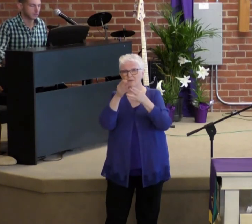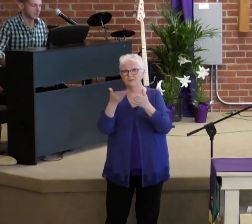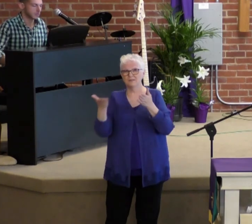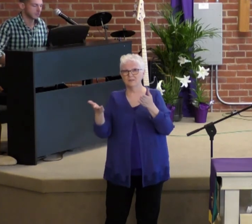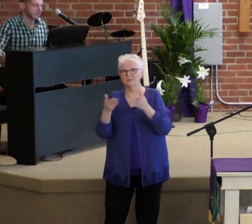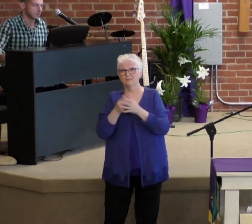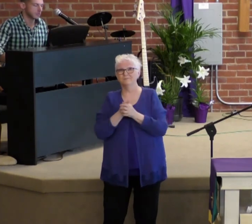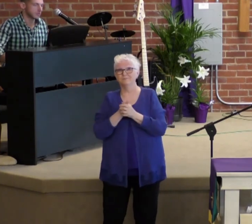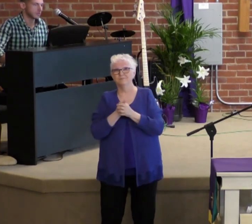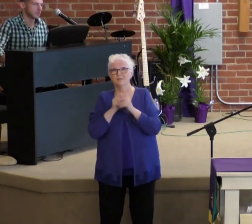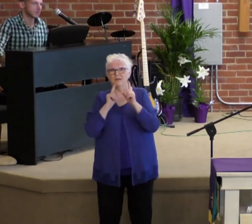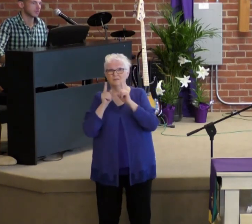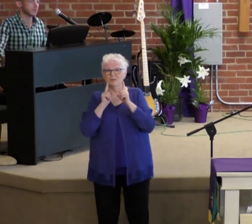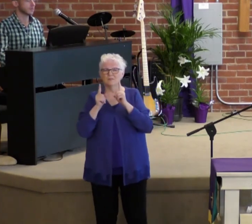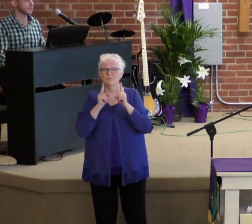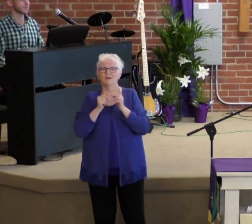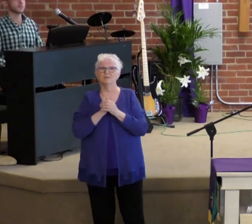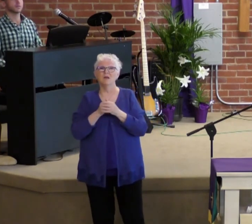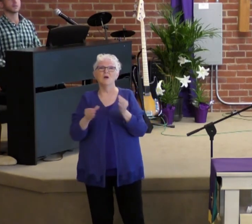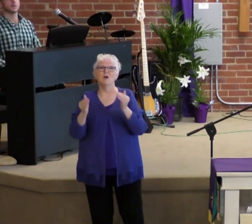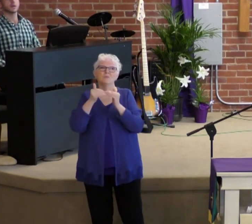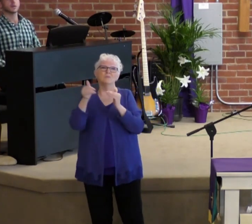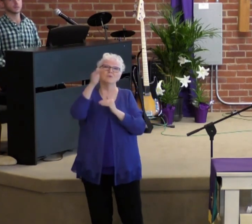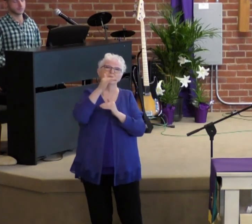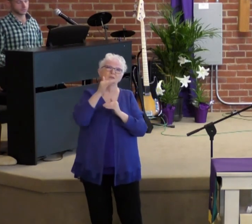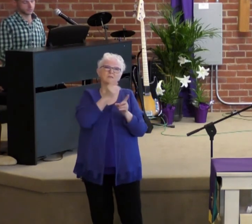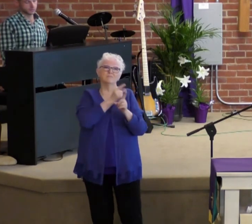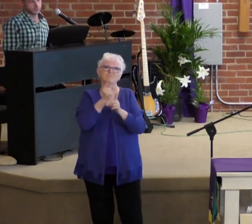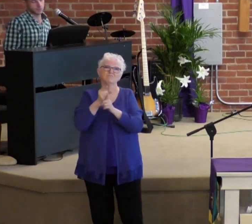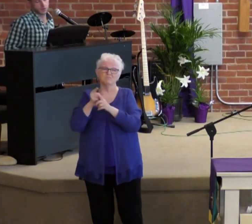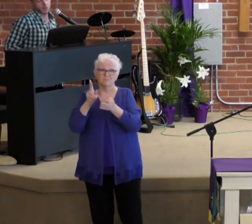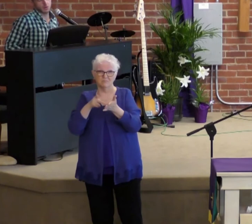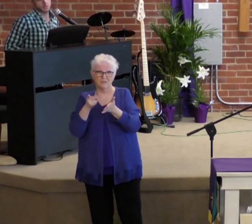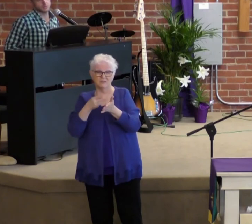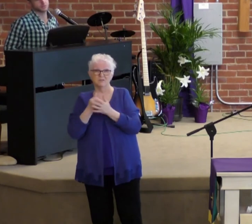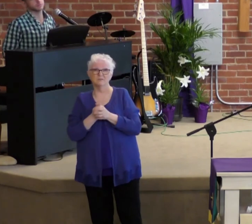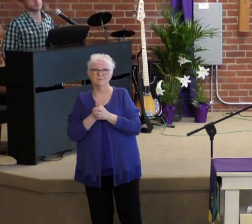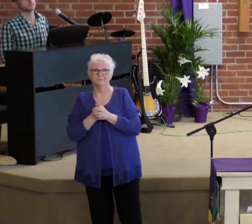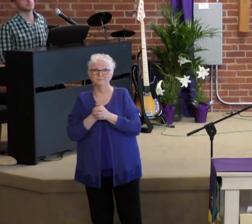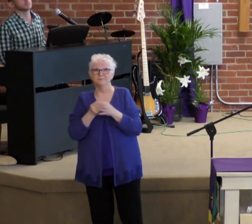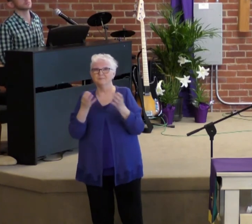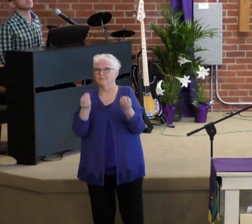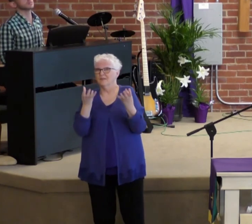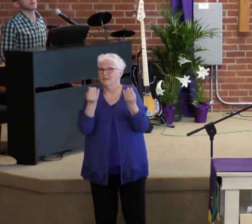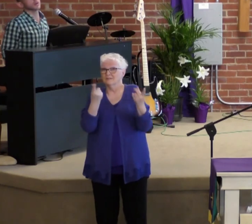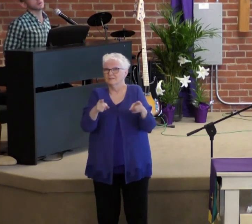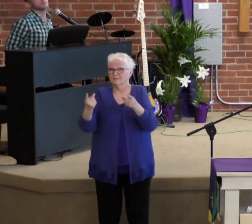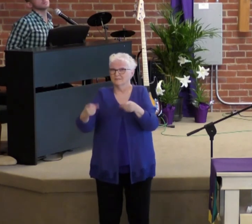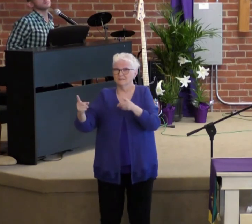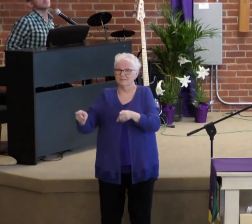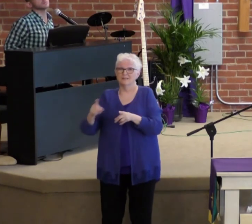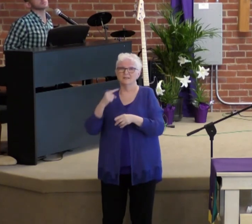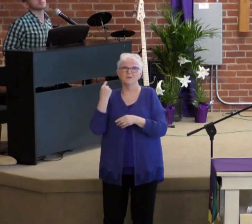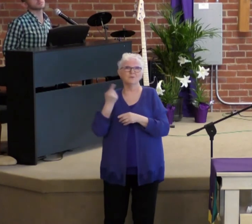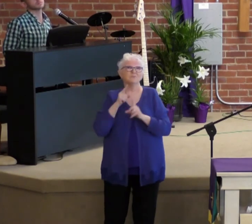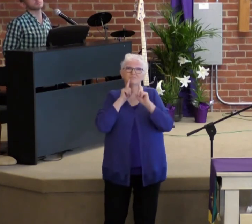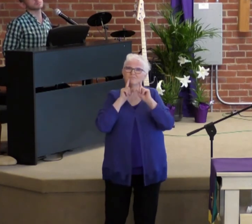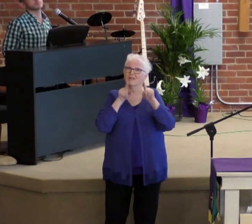talked about, other than our regular page. So there's a whole lot happening, and the only answer